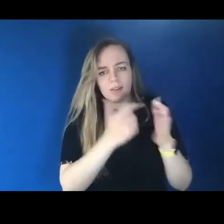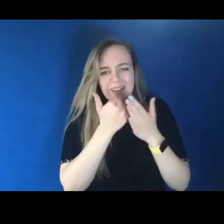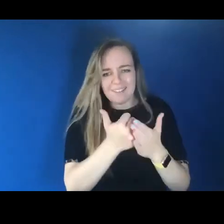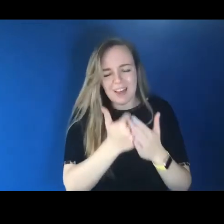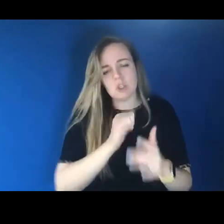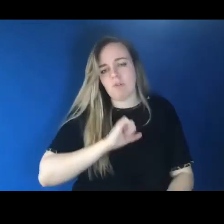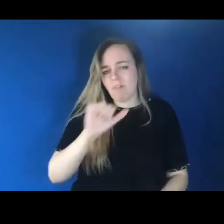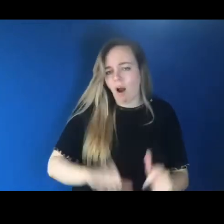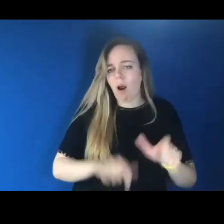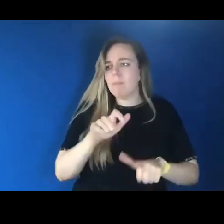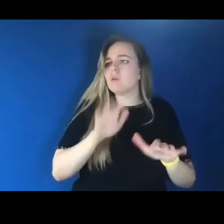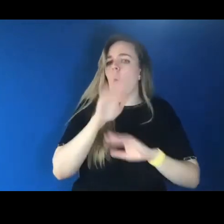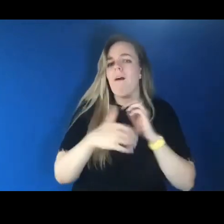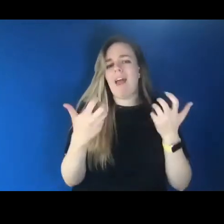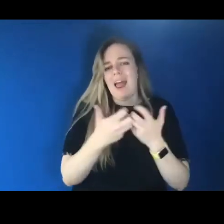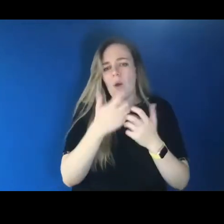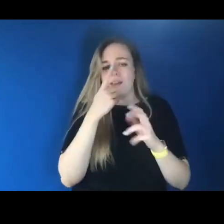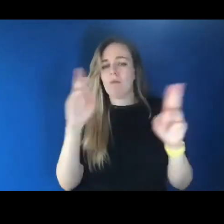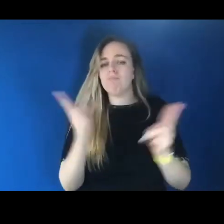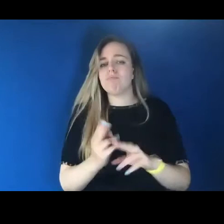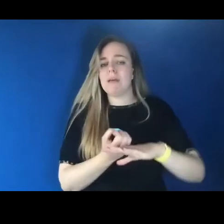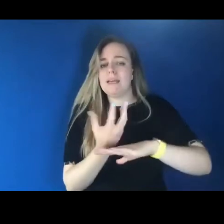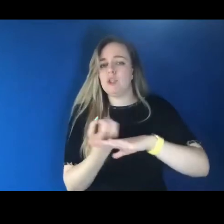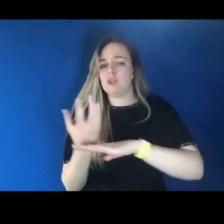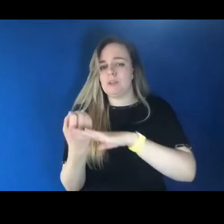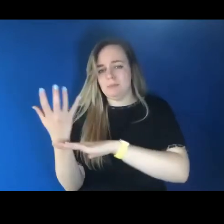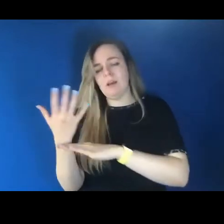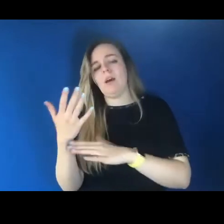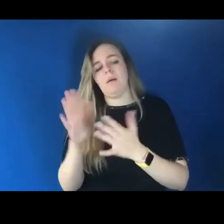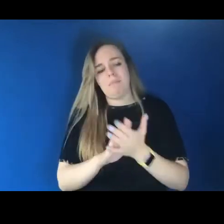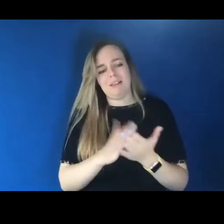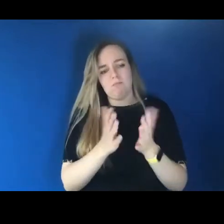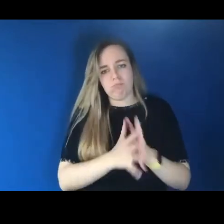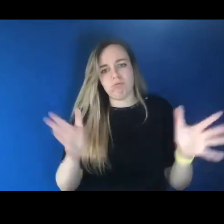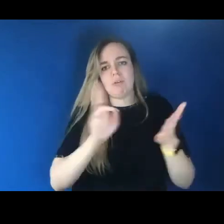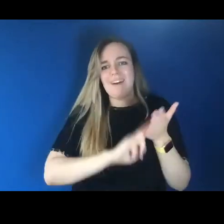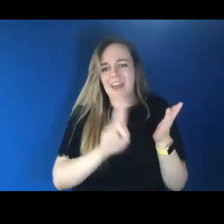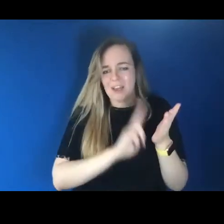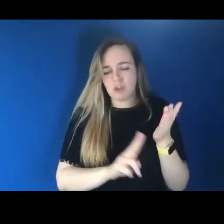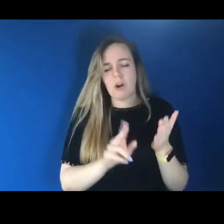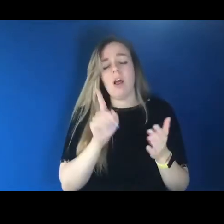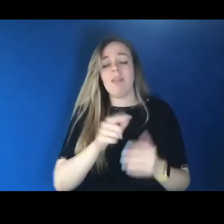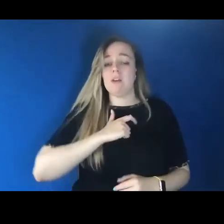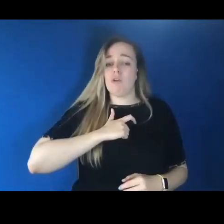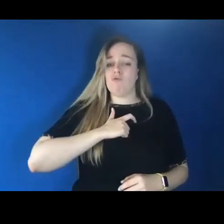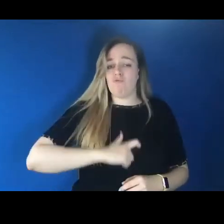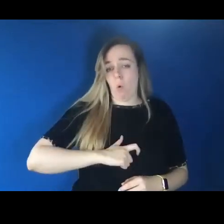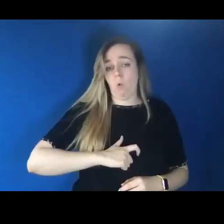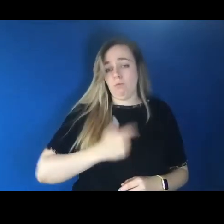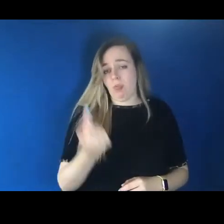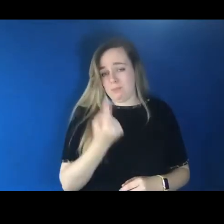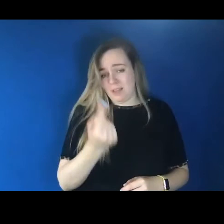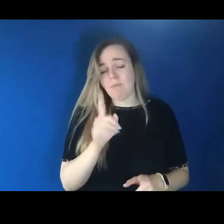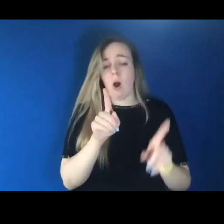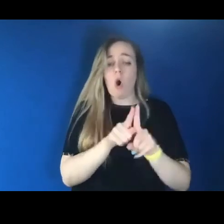managers about how they can reduce their emissions and make more room for nature. And these are kind of roles in and of themselves, but they